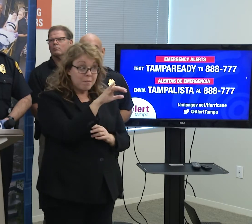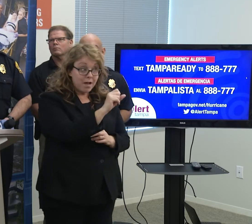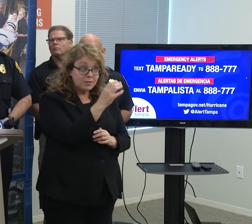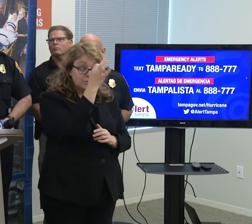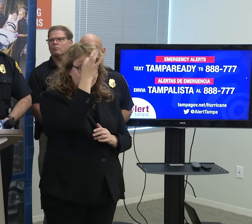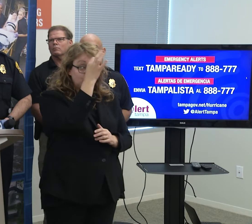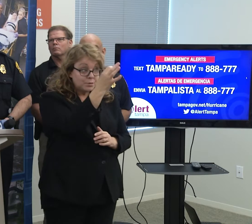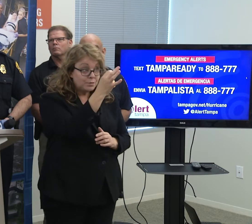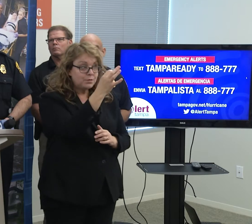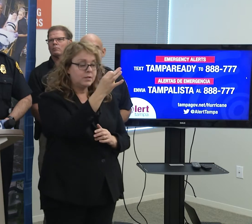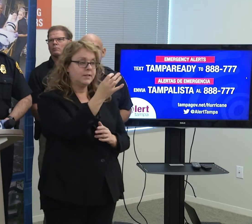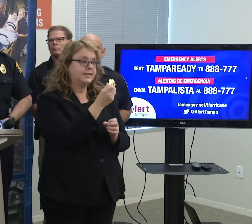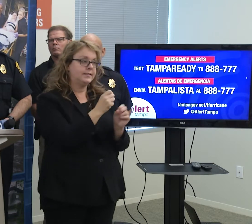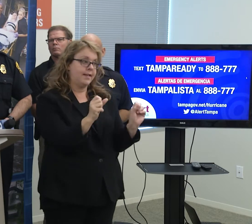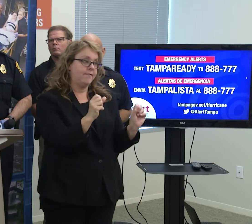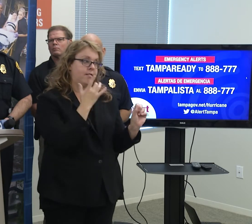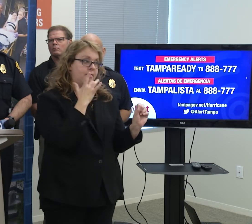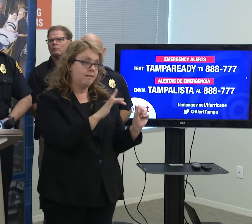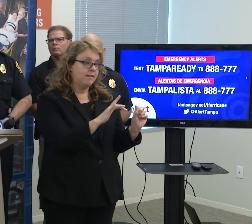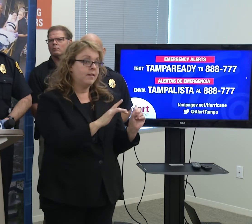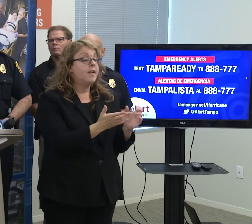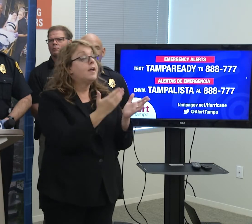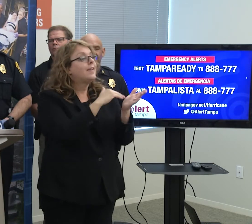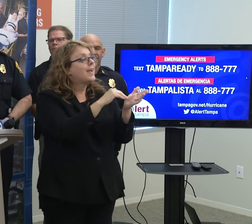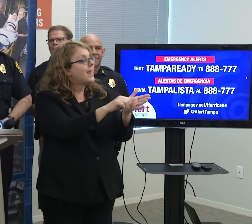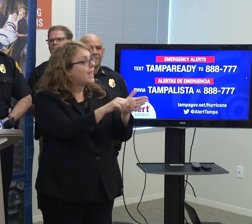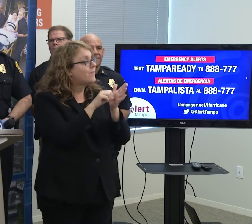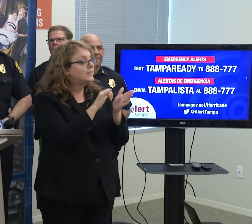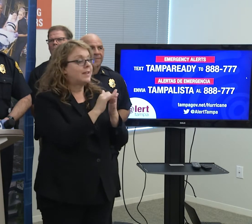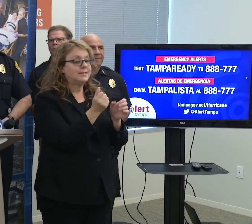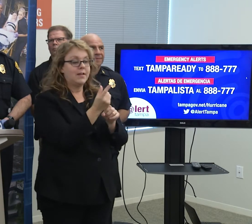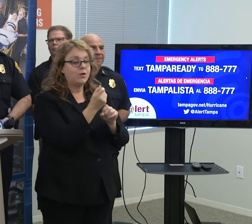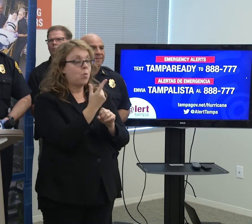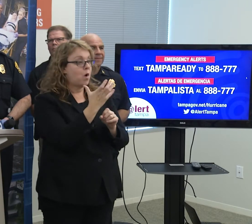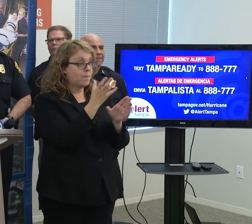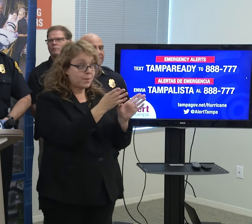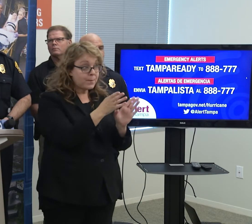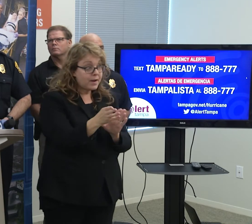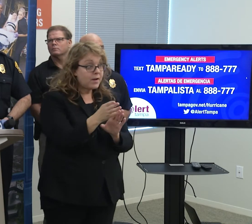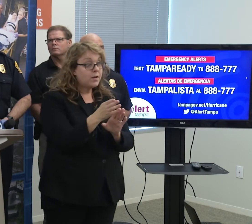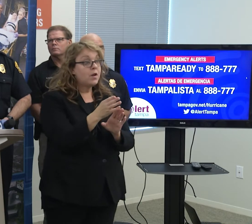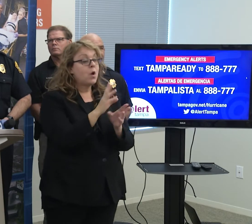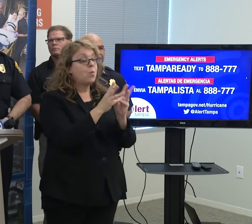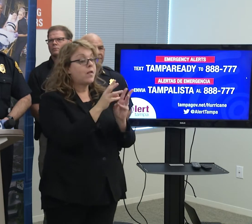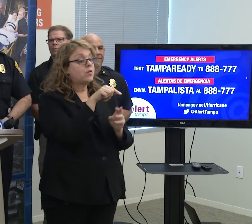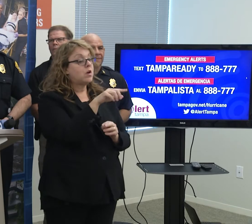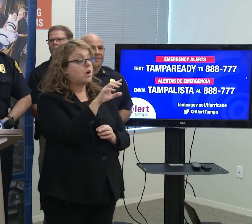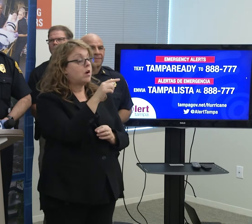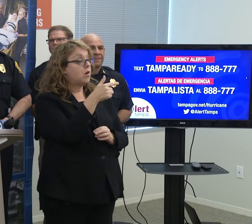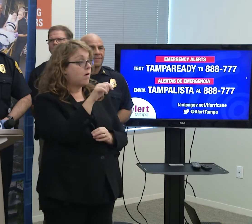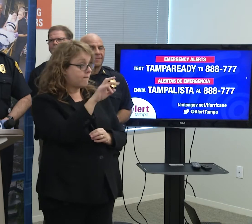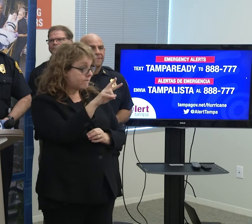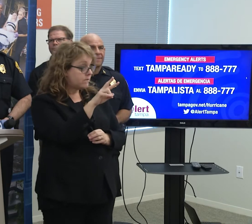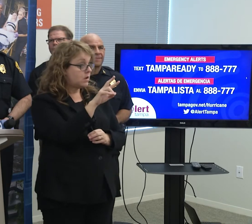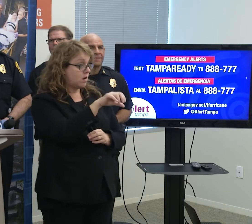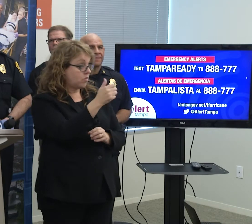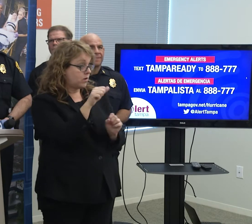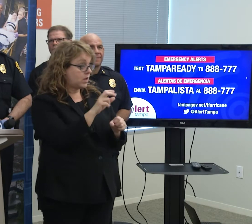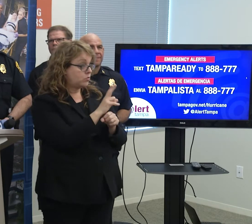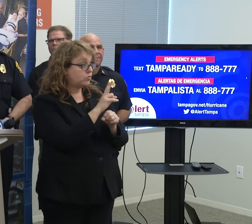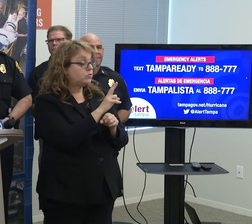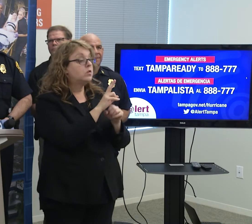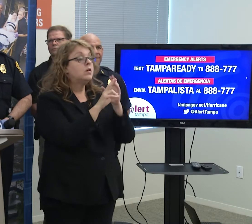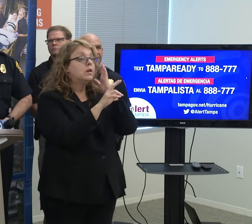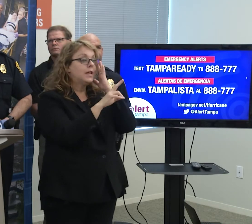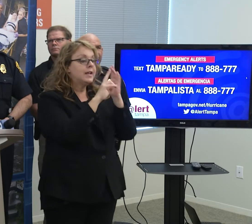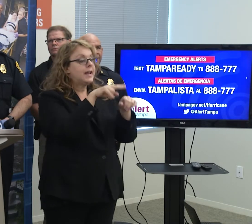definitely in a safe zone. So again, I want to emphasize that every year we want to be prepared. Weather.gov is another website that you can use